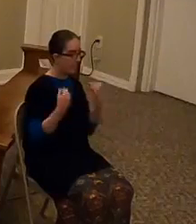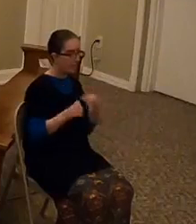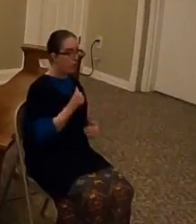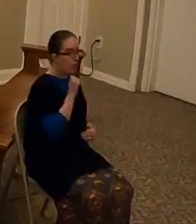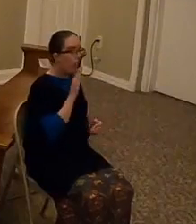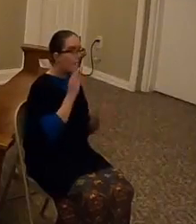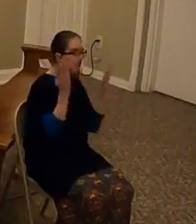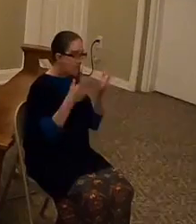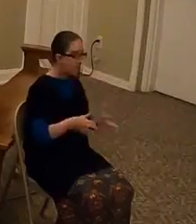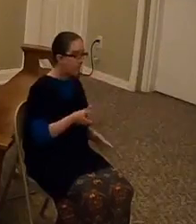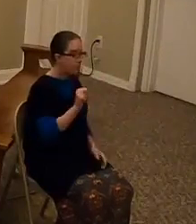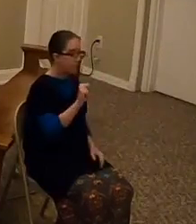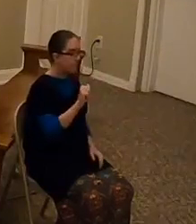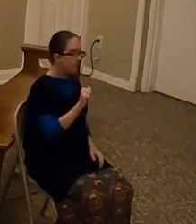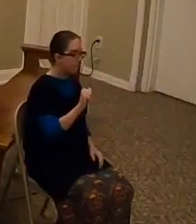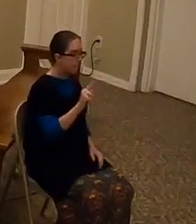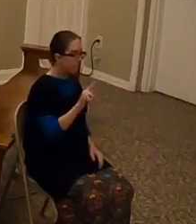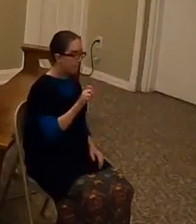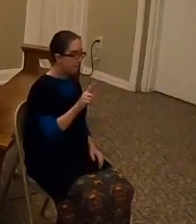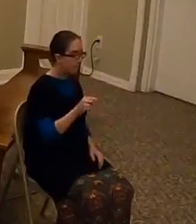naked.